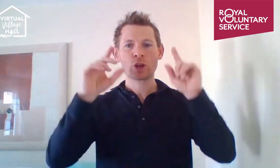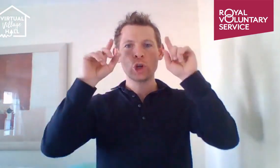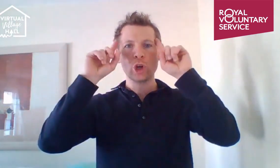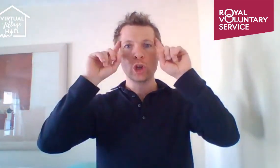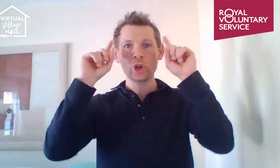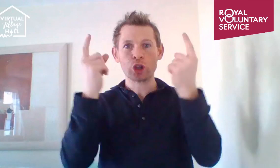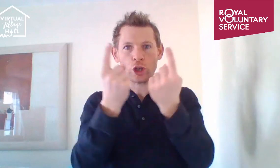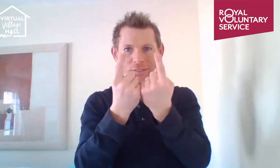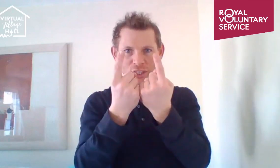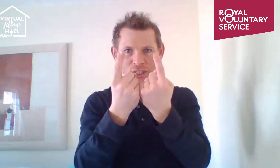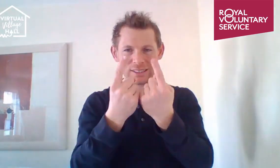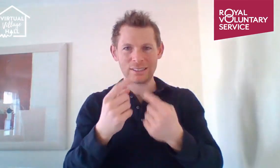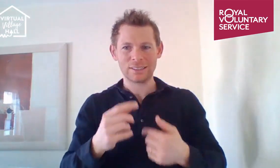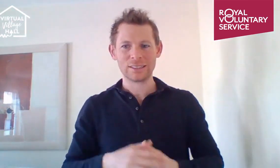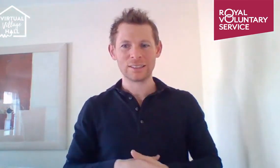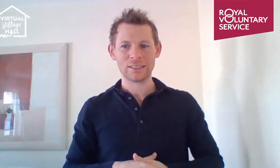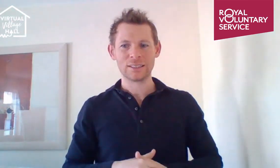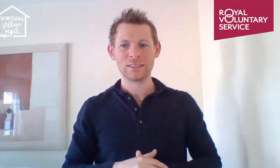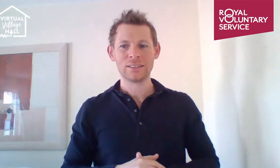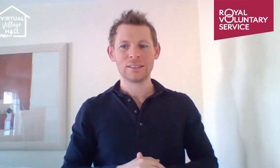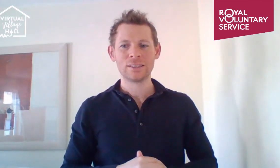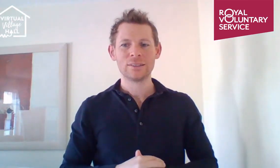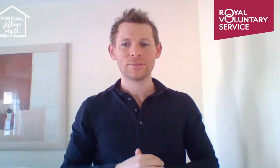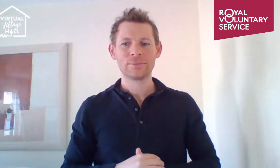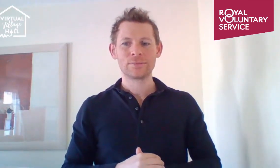University. So we have university like this.